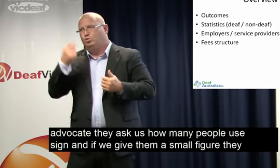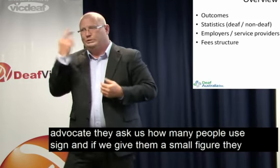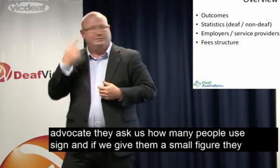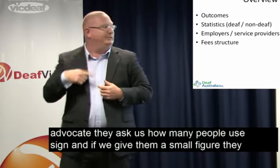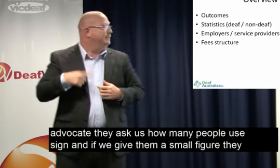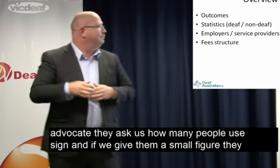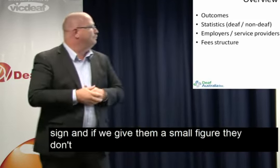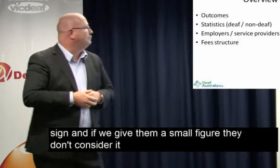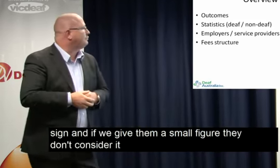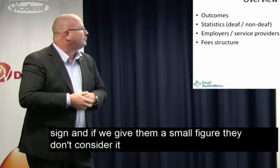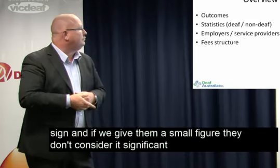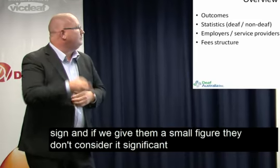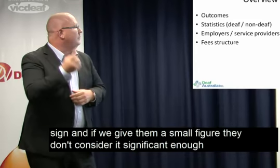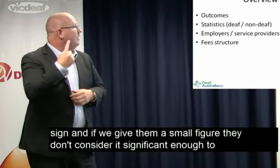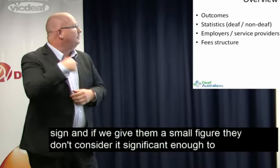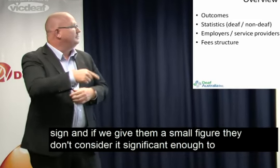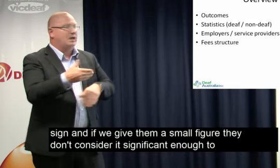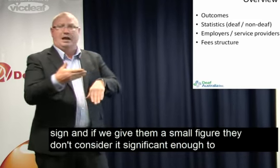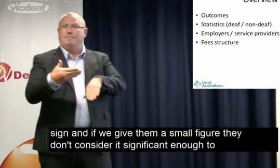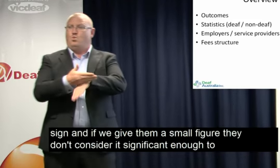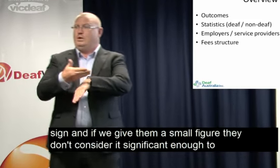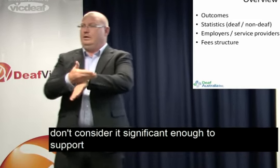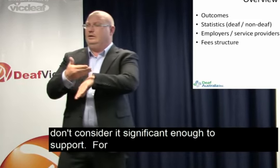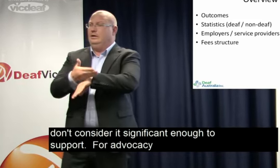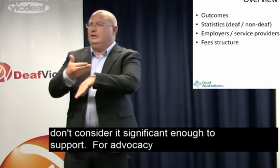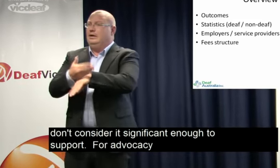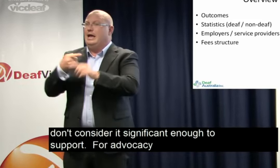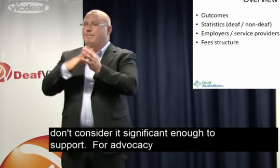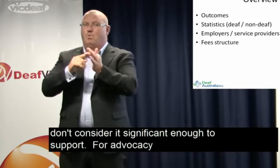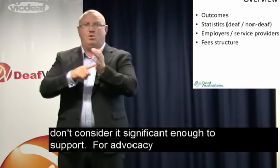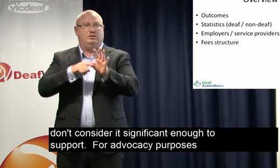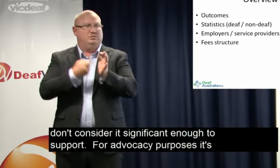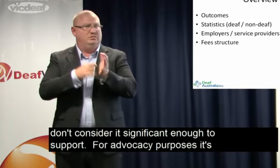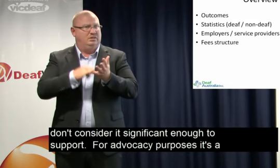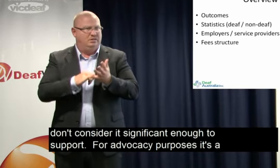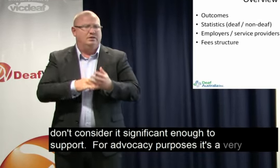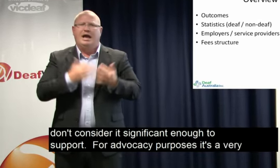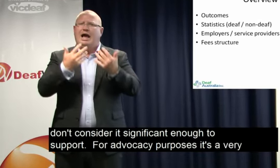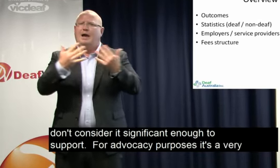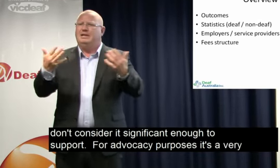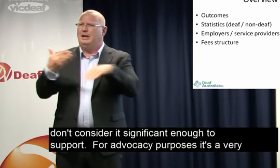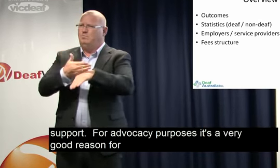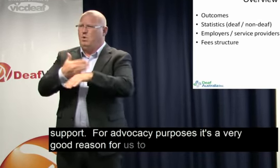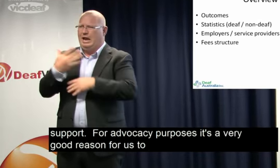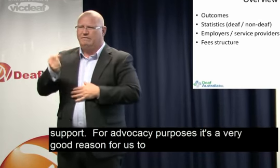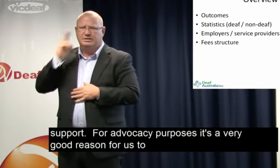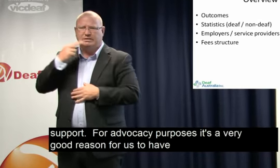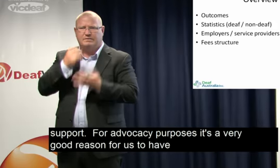advocacy purposes, it's a very good reason for us to have those statistics available. Employers,